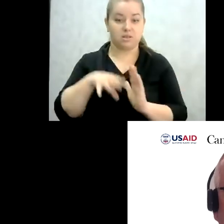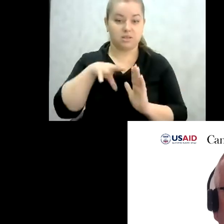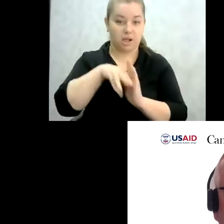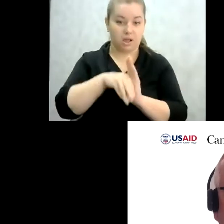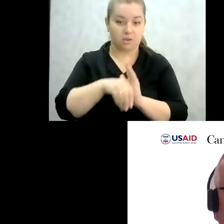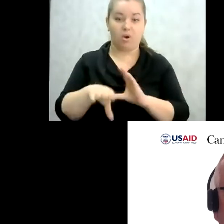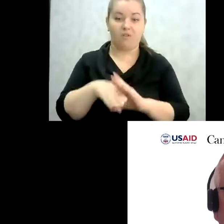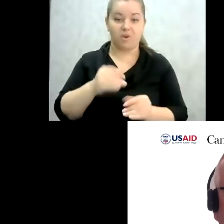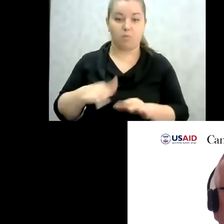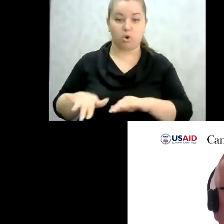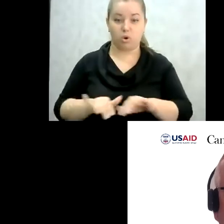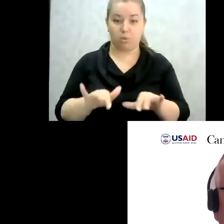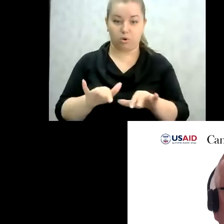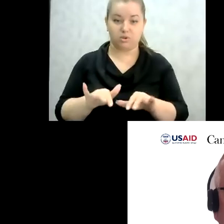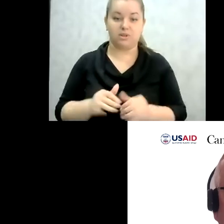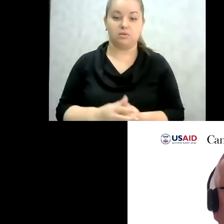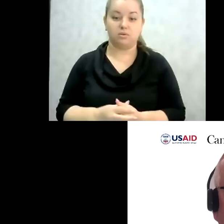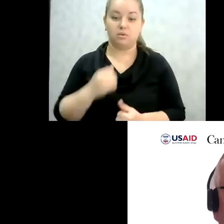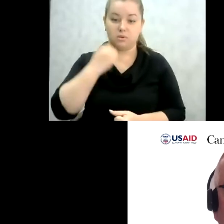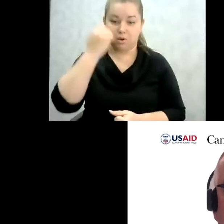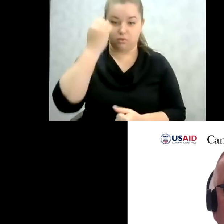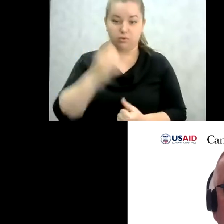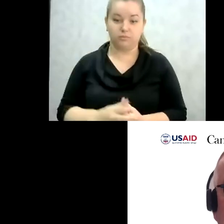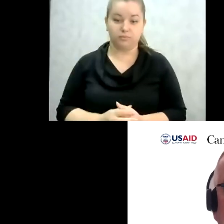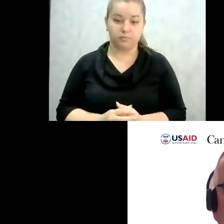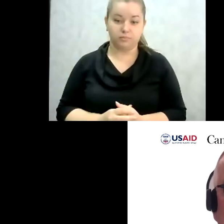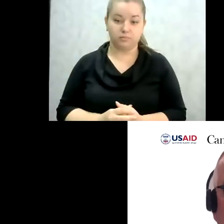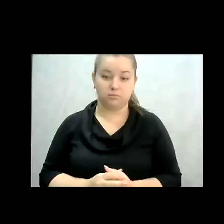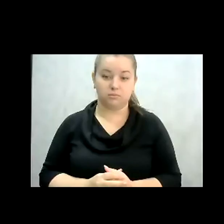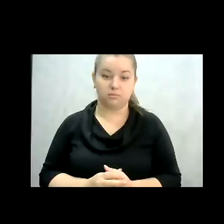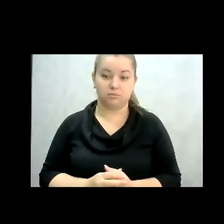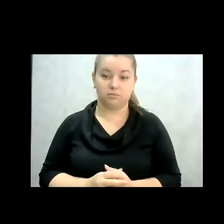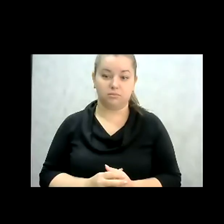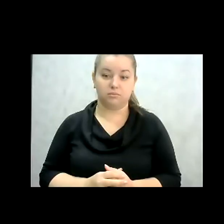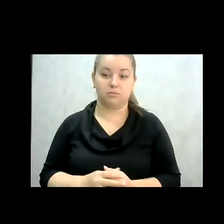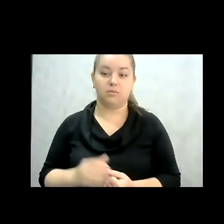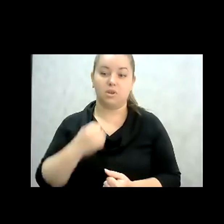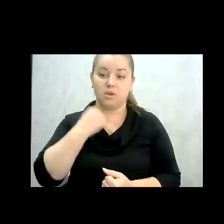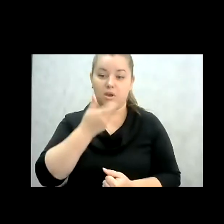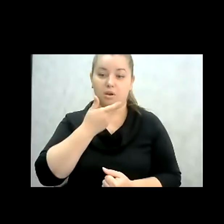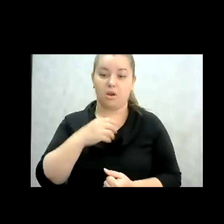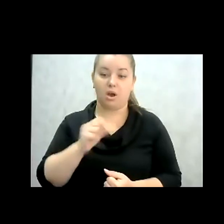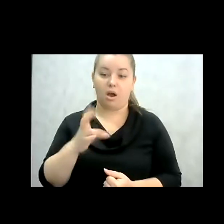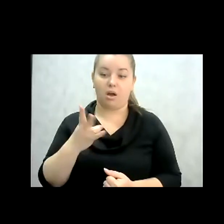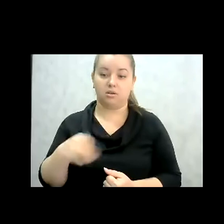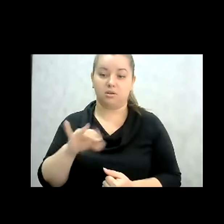Each of you is an integral part of the electoral process in Ukraine and elsewhere.